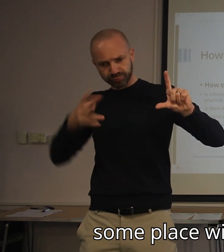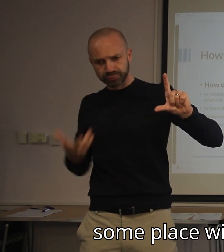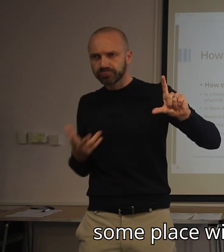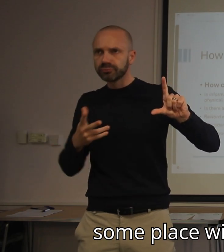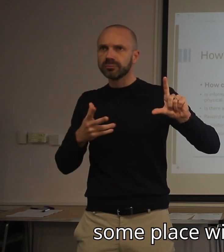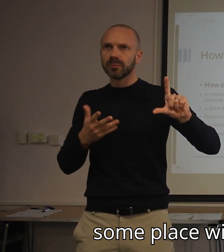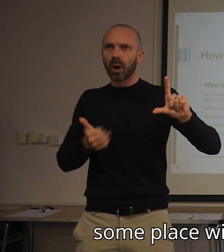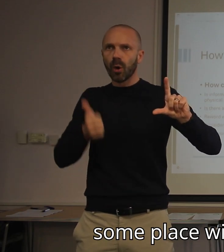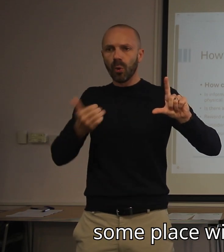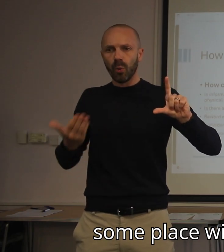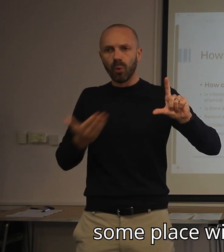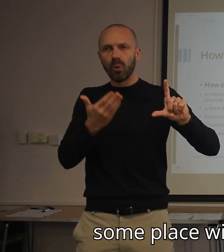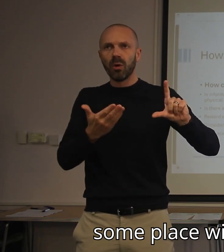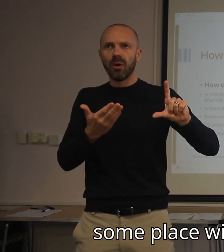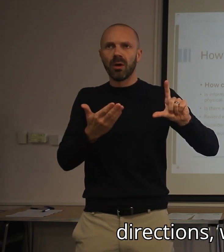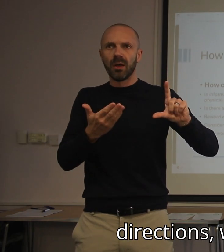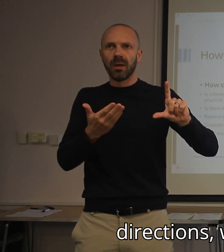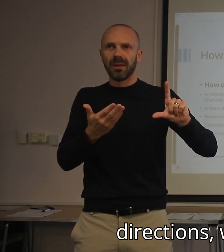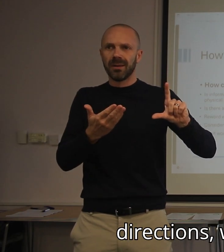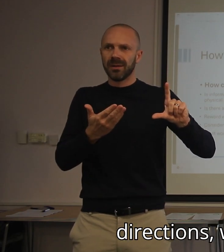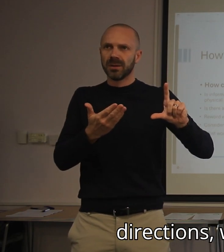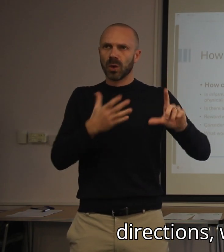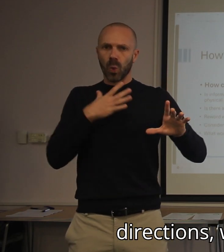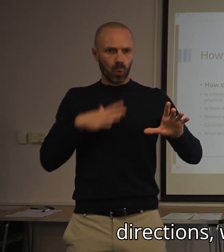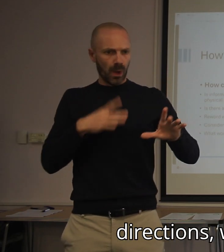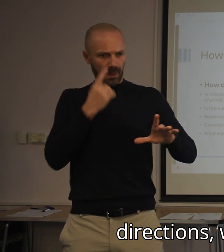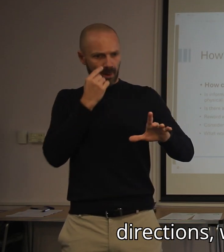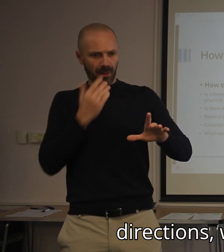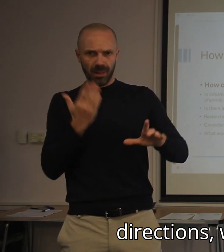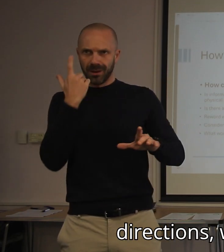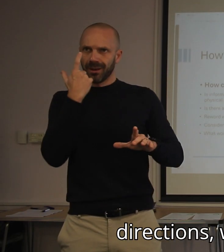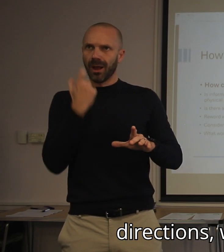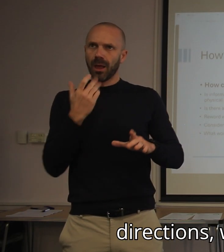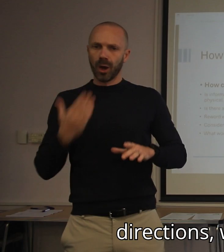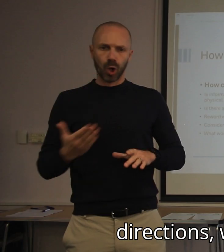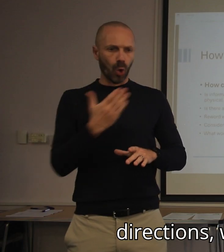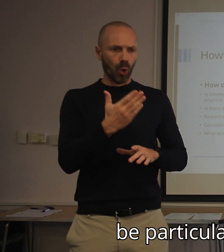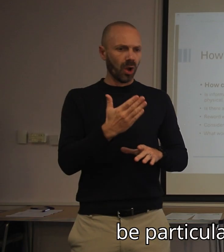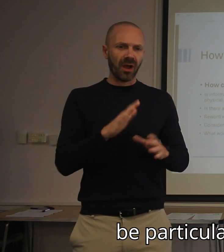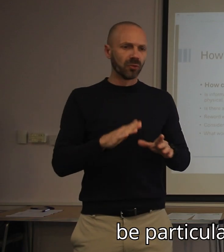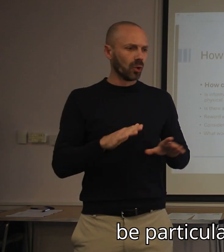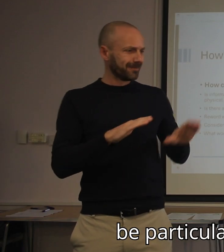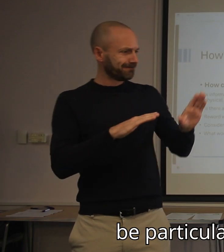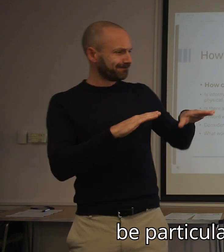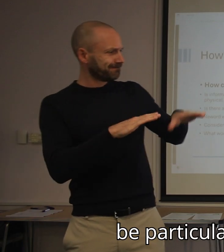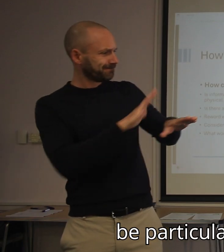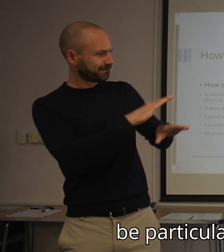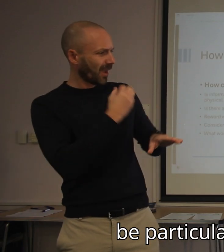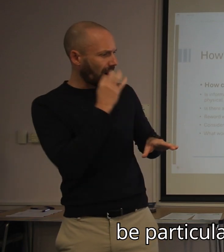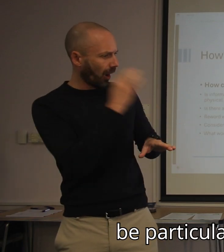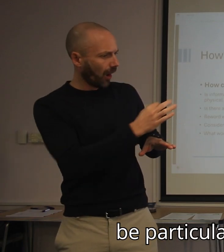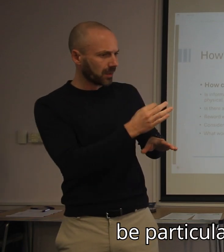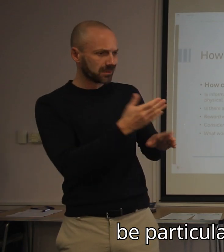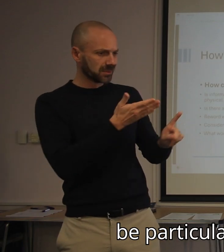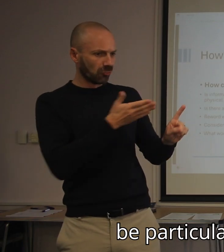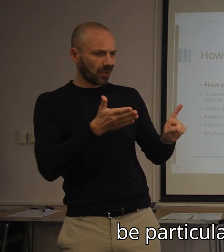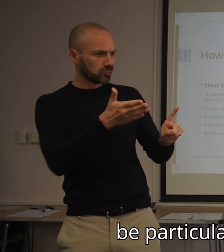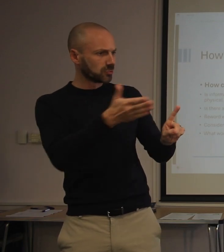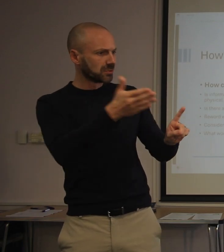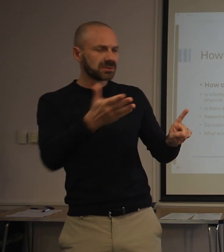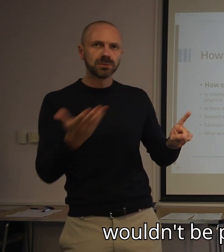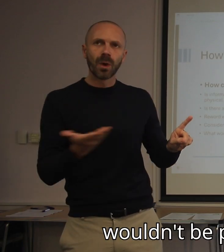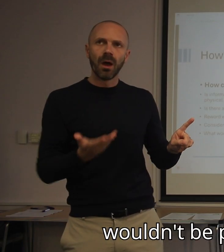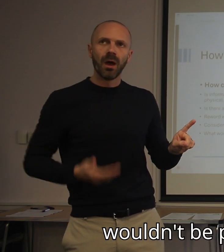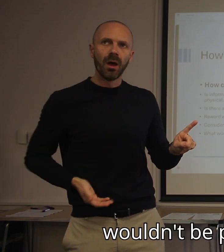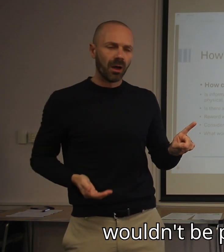place without having to stop and ask directions, when maybe that wouldn't be particularly easy for them to do,